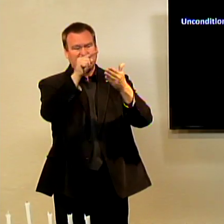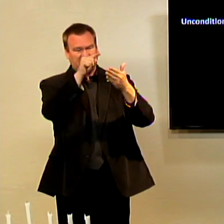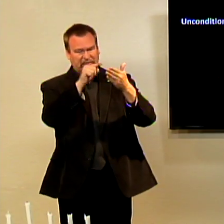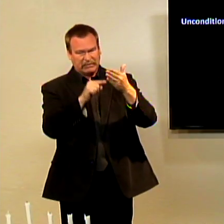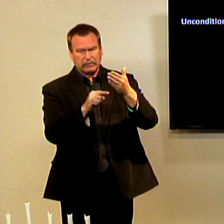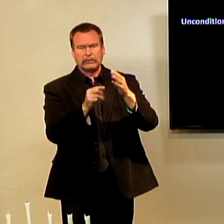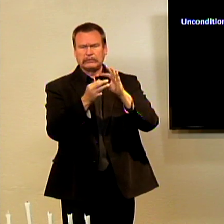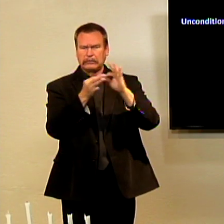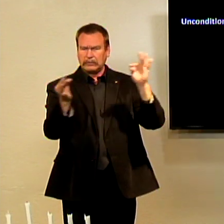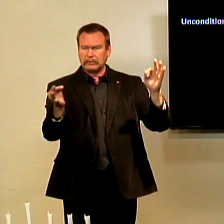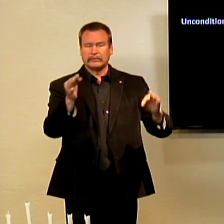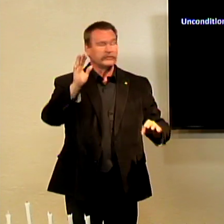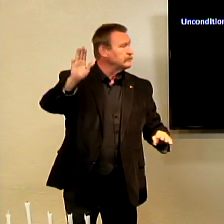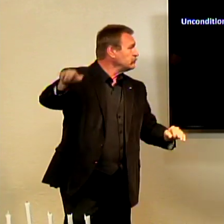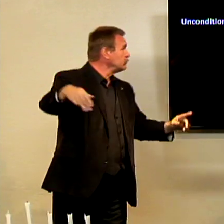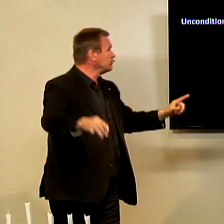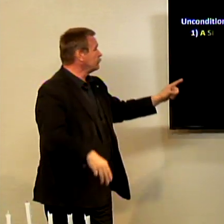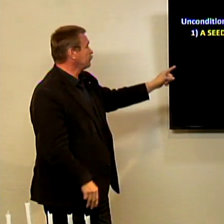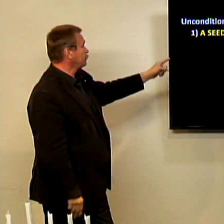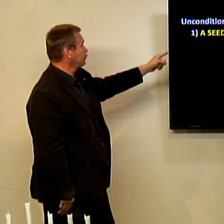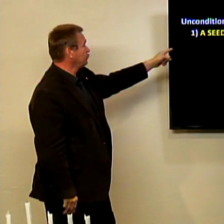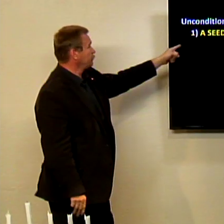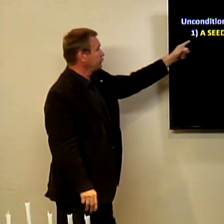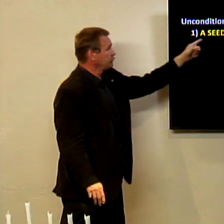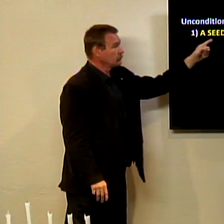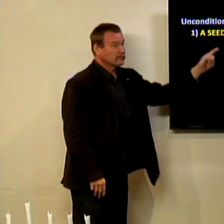12, verses 1 through 4. If you read these verses, you will see